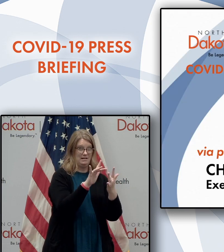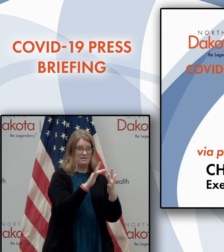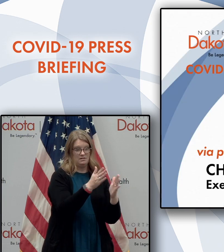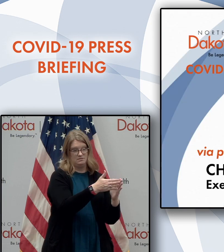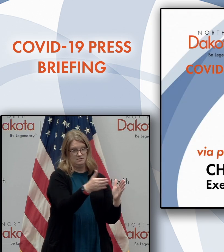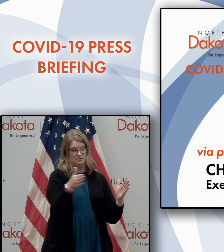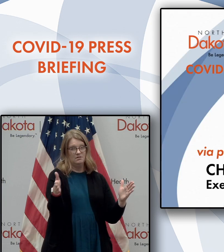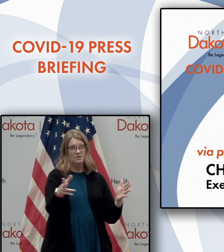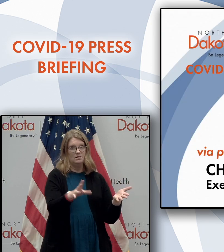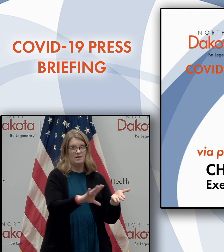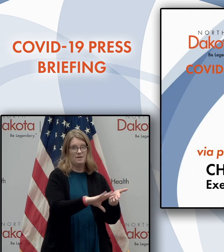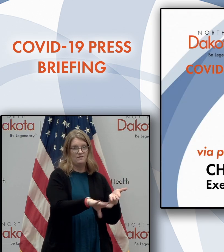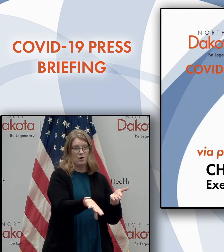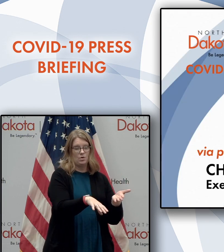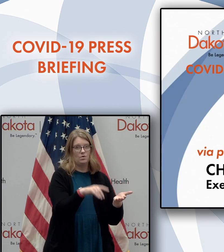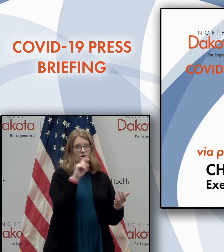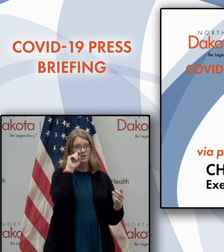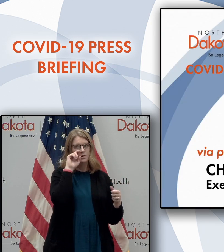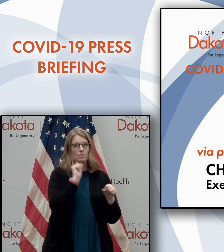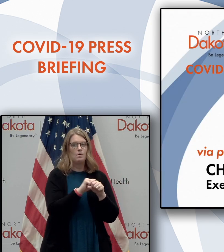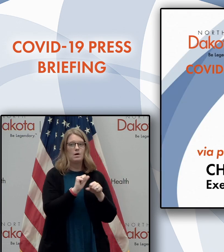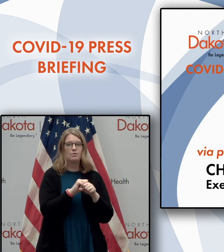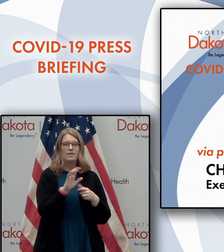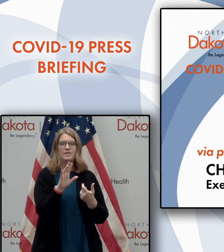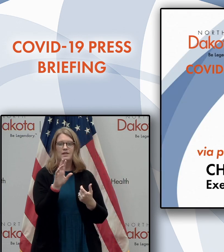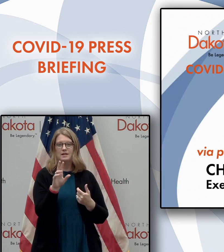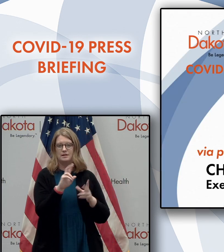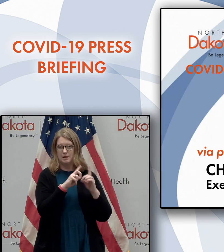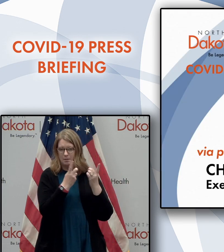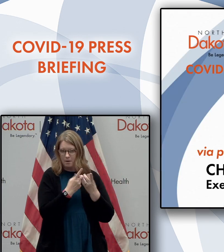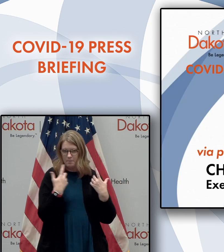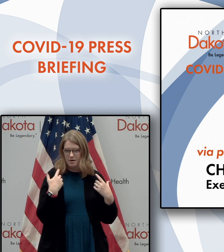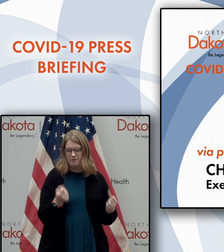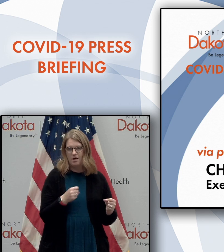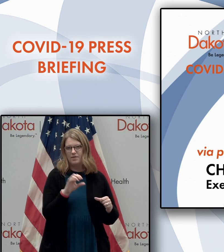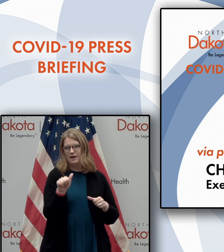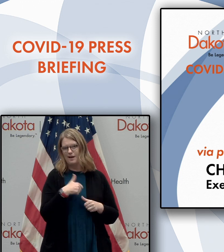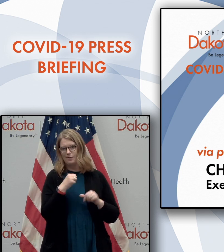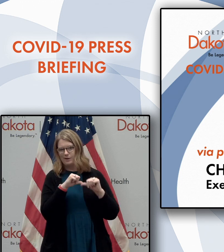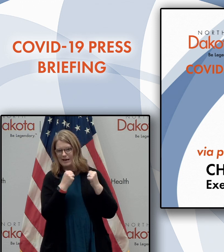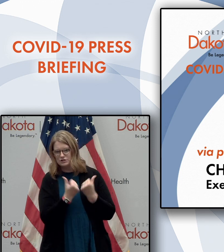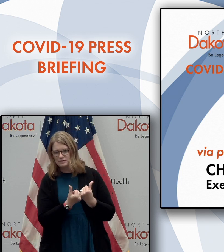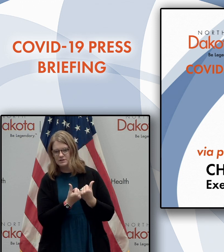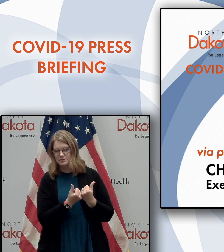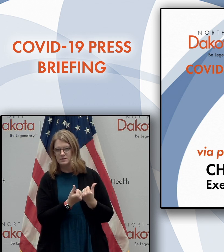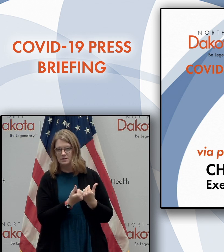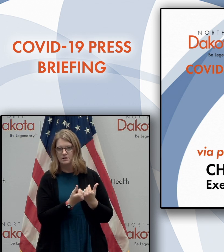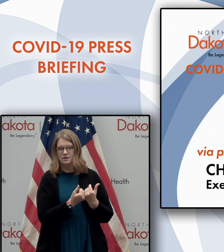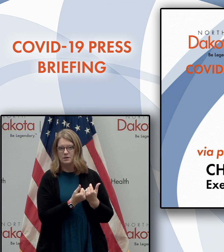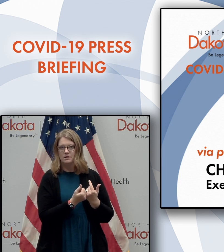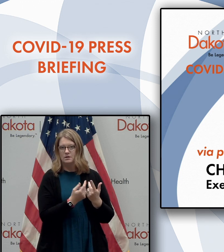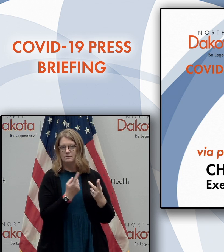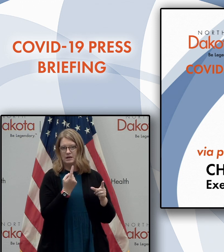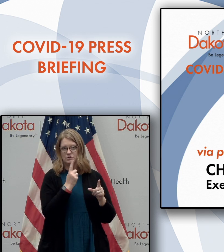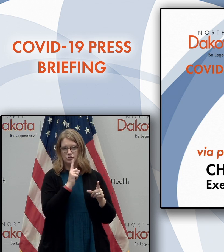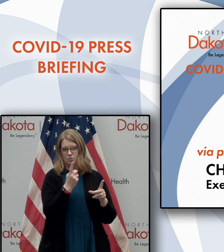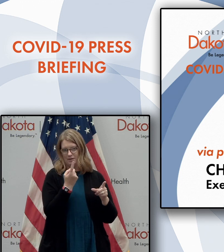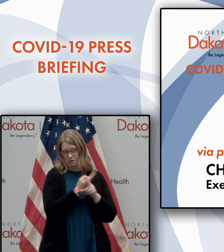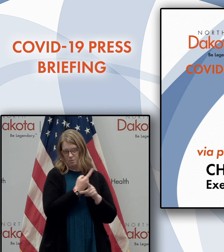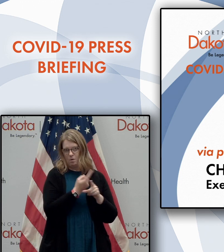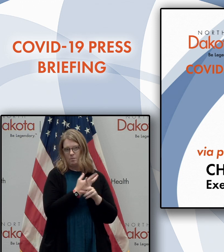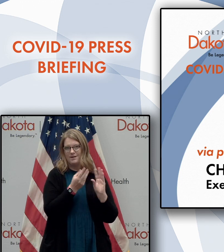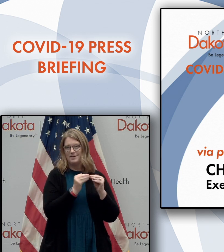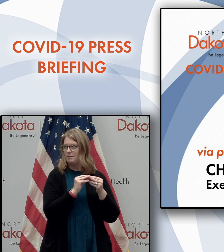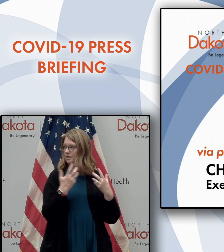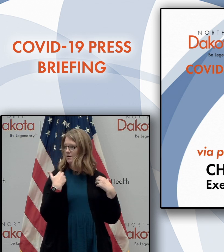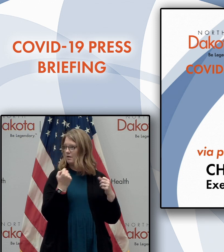are, working with the Department of Health and other agencies to make sure that we have the appropriate number of healthcare workers, because